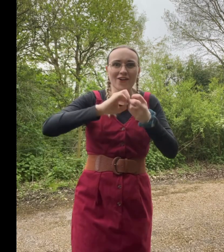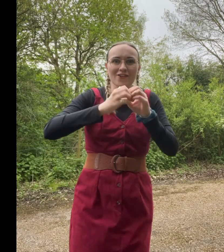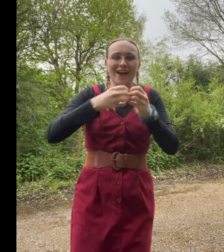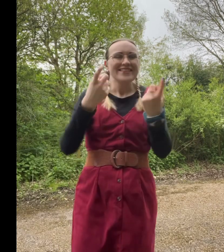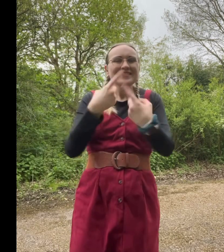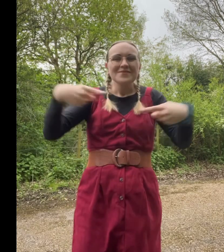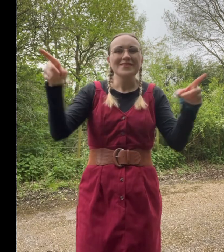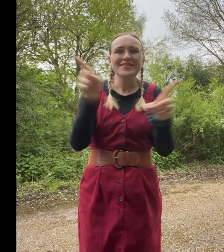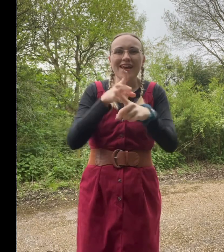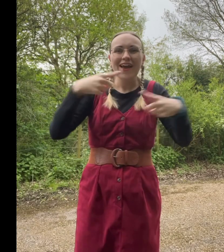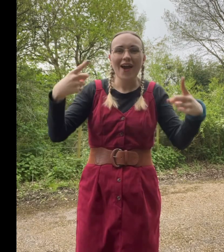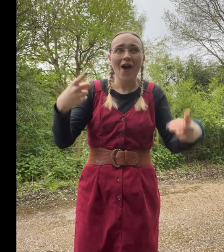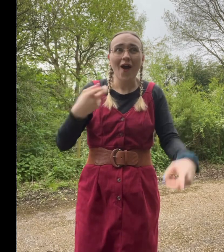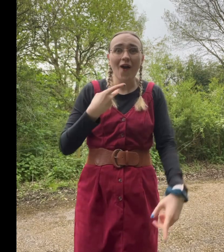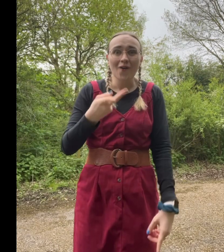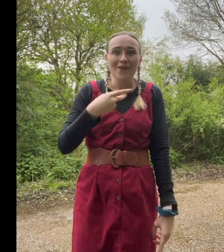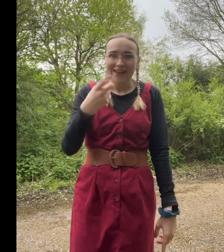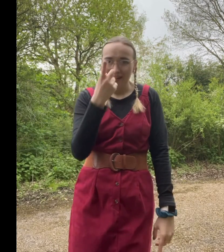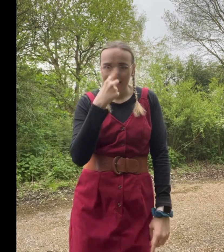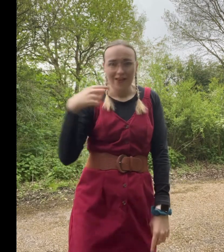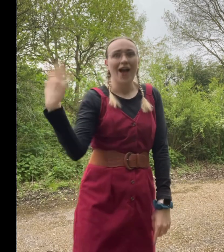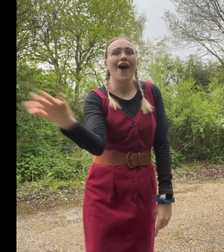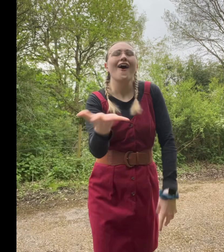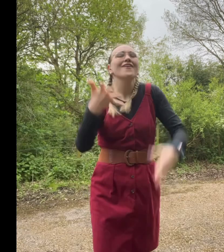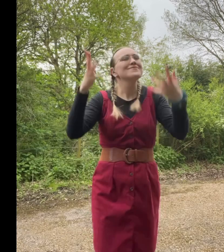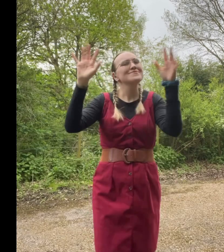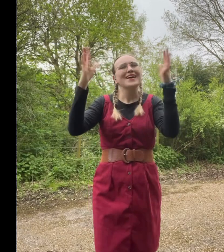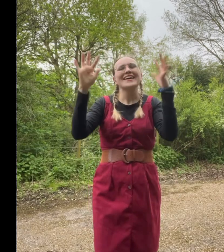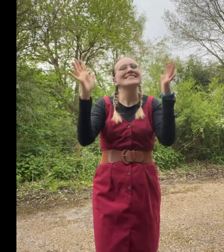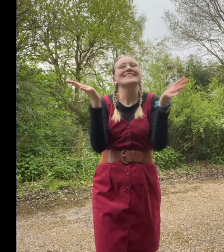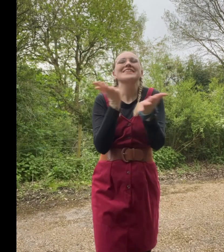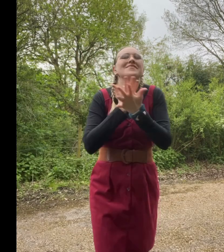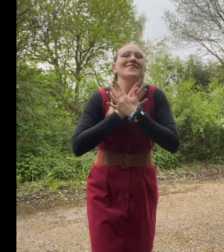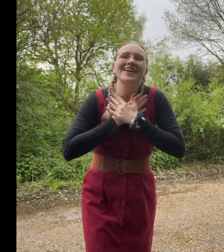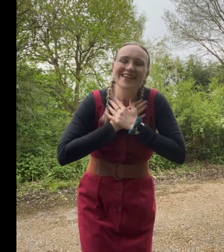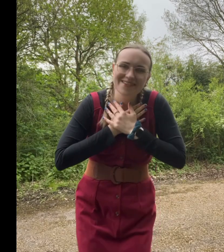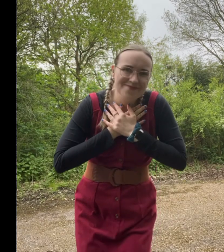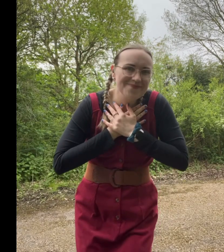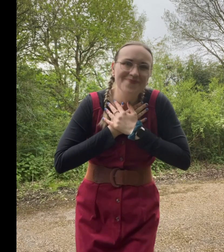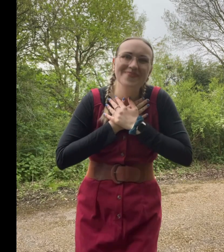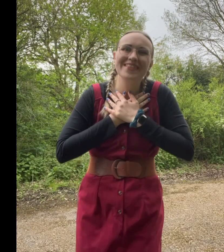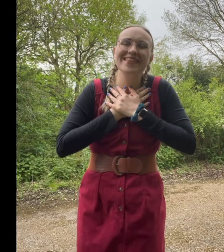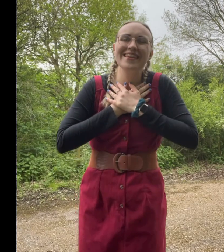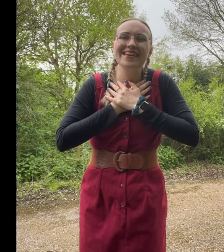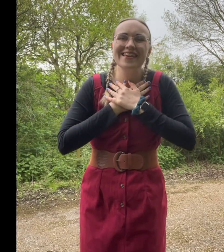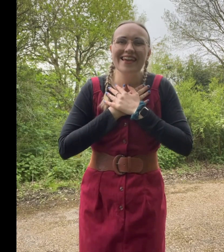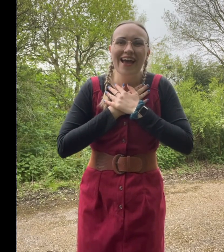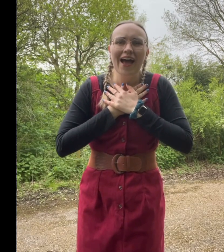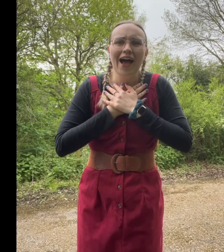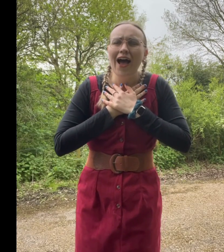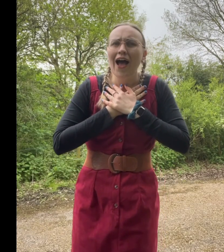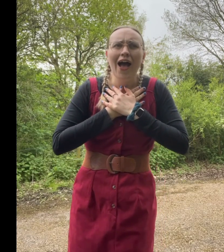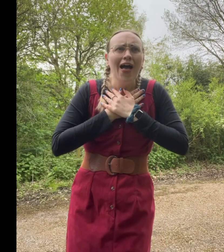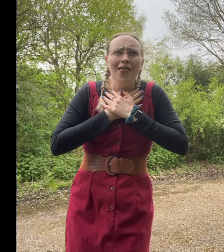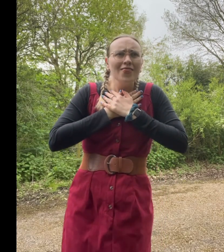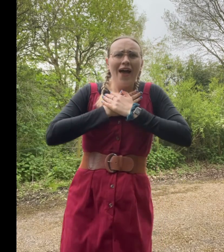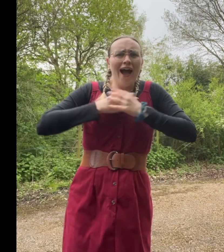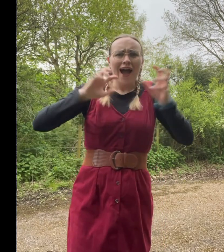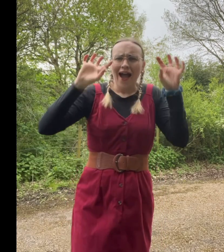music we can all praise and admire. The owl hooting in the